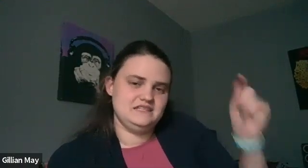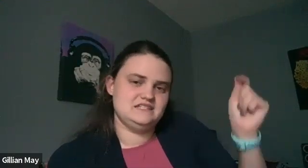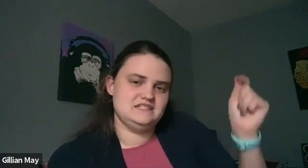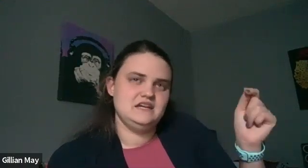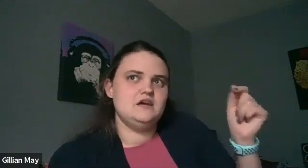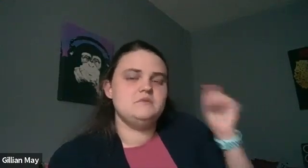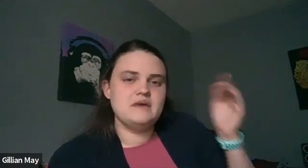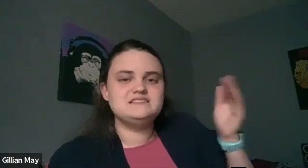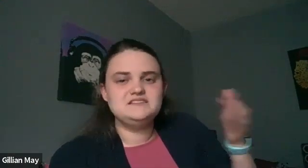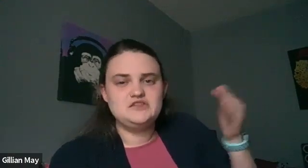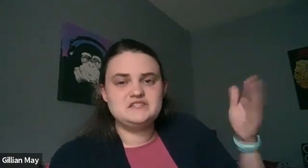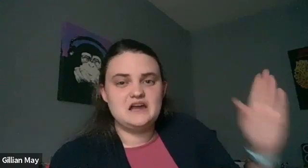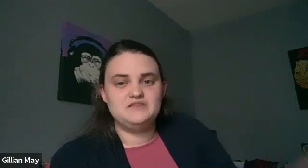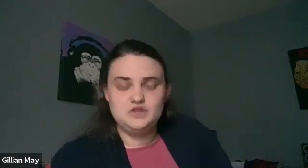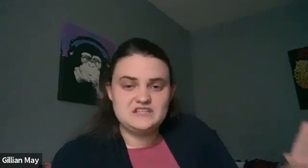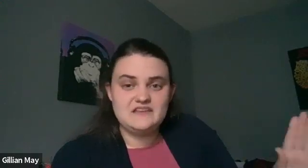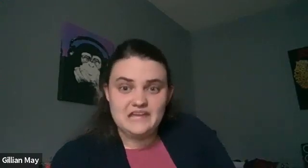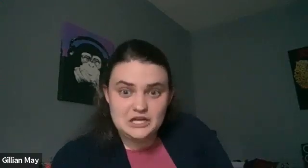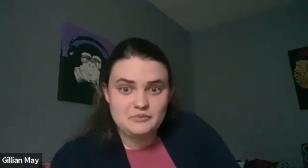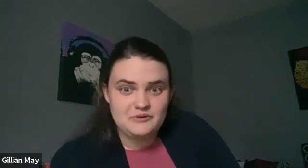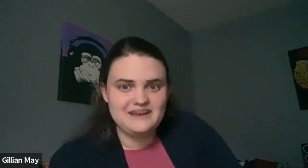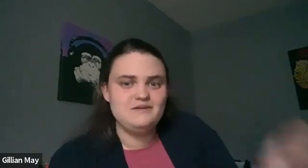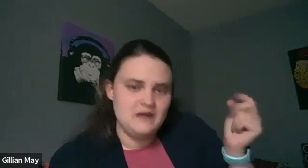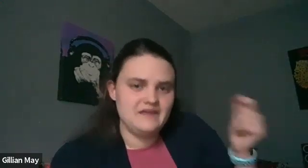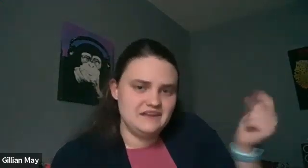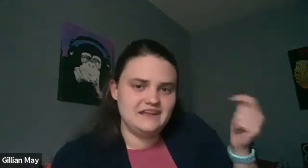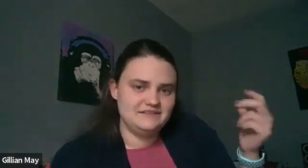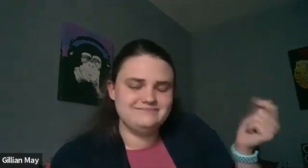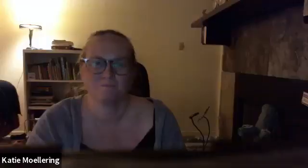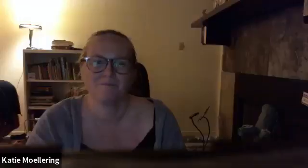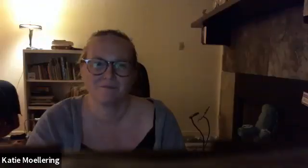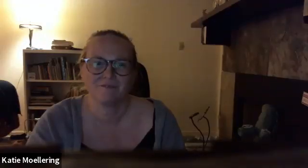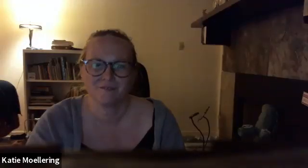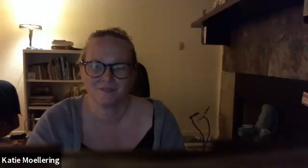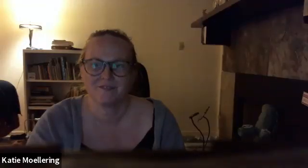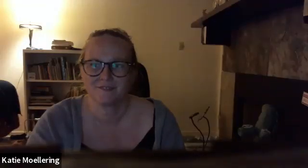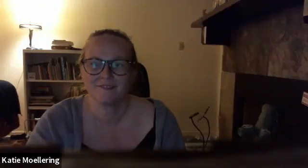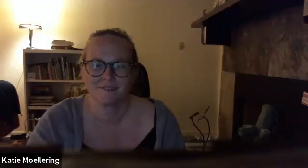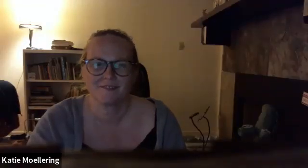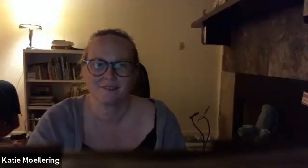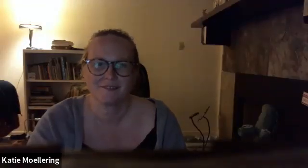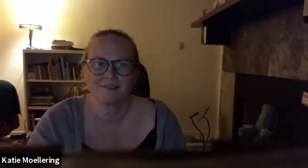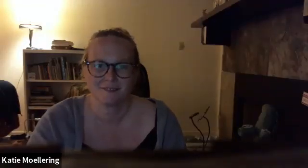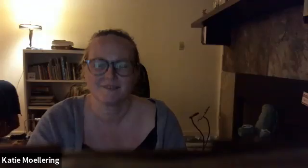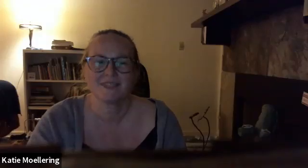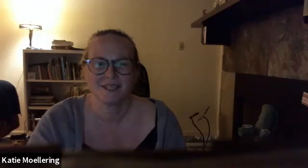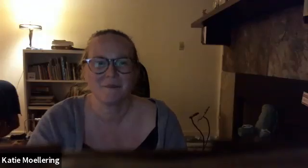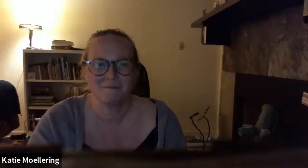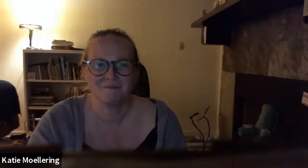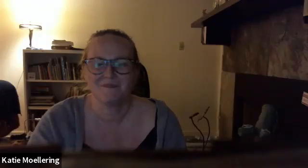it's basically the sign of you saying like, here boy, and then like snapping. So dog. Okay. You just be like,